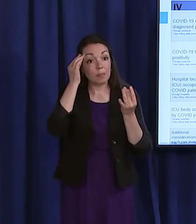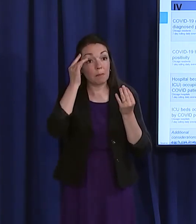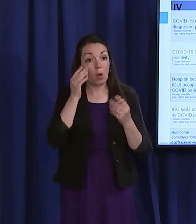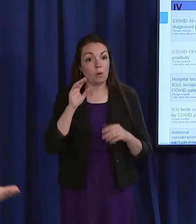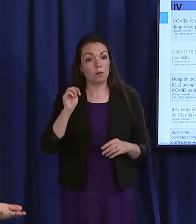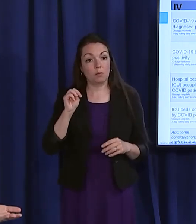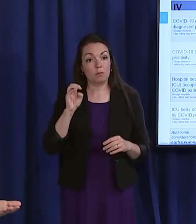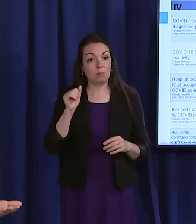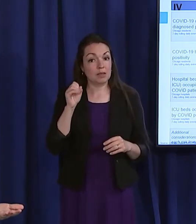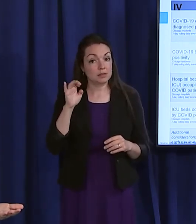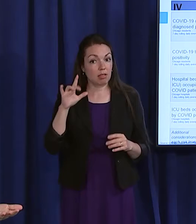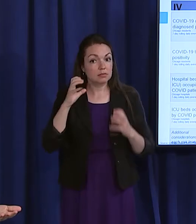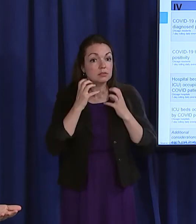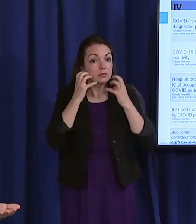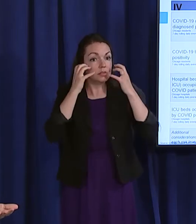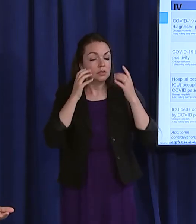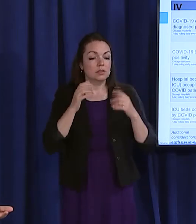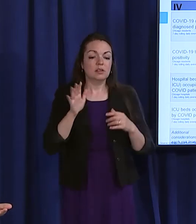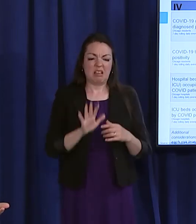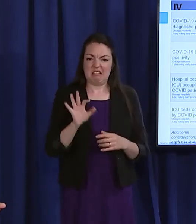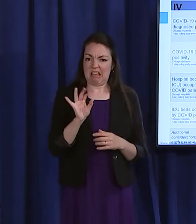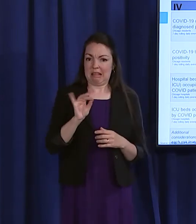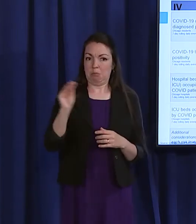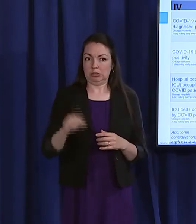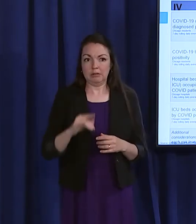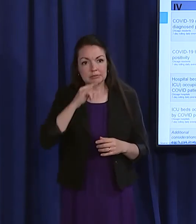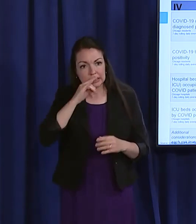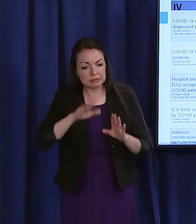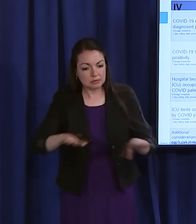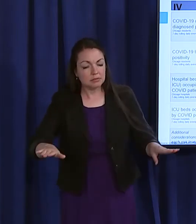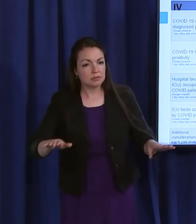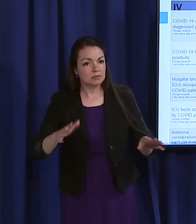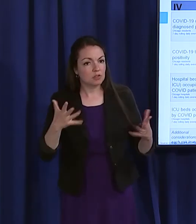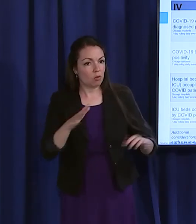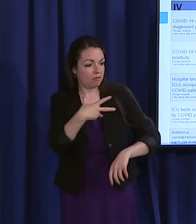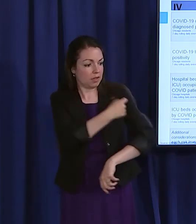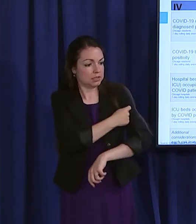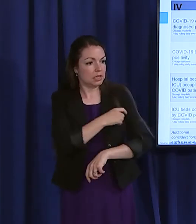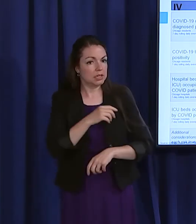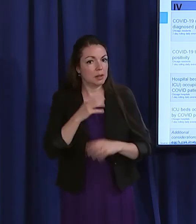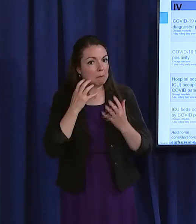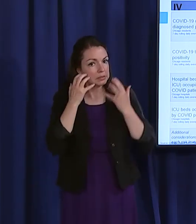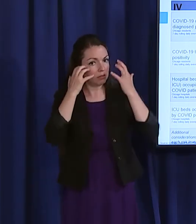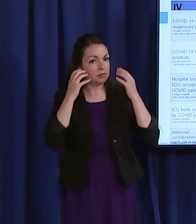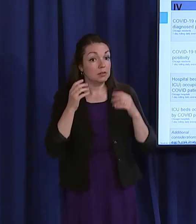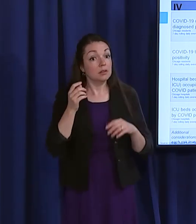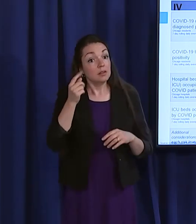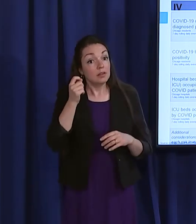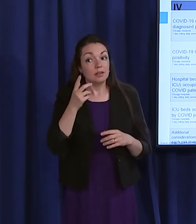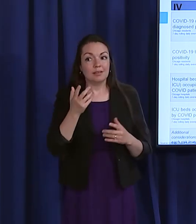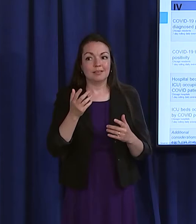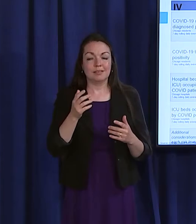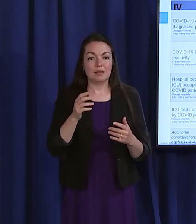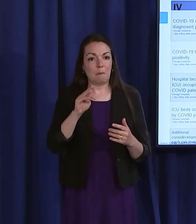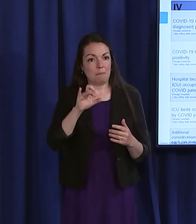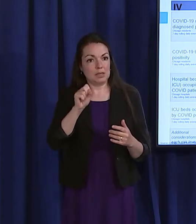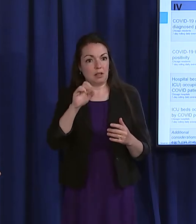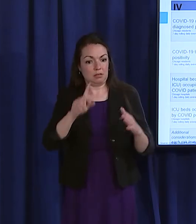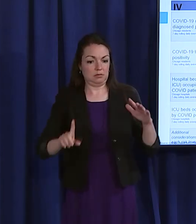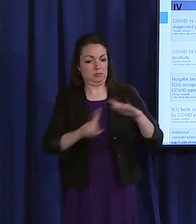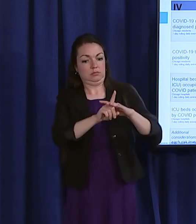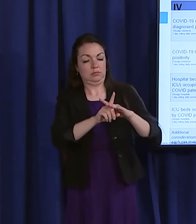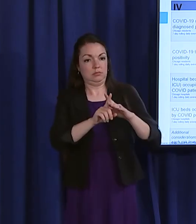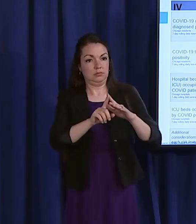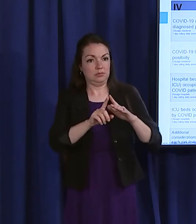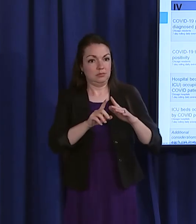example, about 98% of our kids are vaccinated against measles. So when a case of measles pops up in Chicago, we certainly